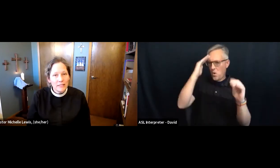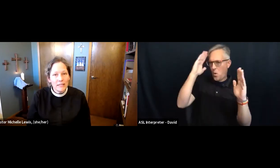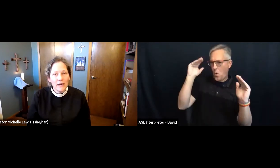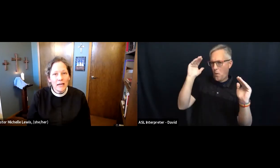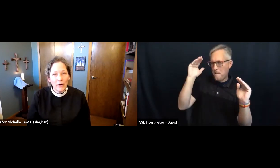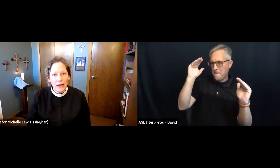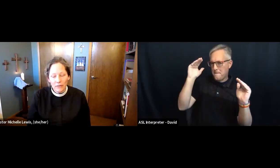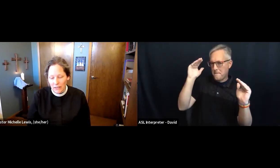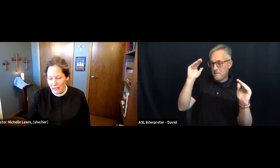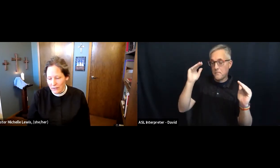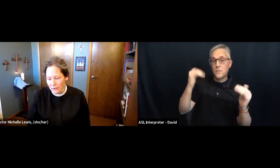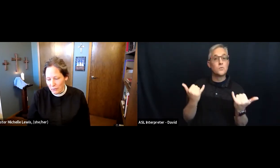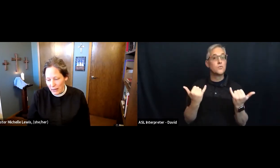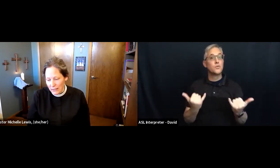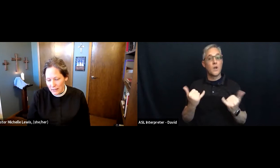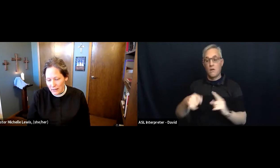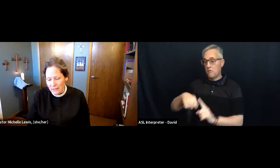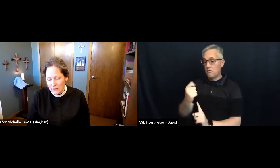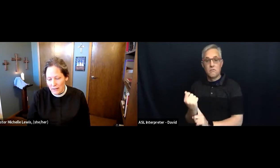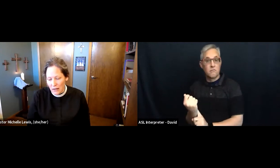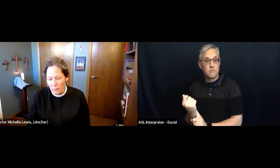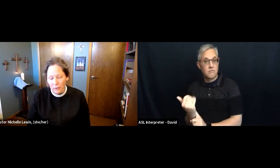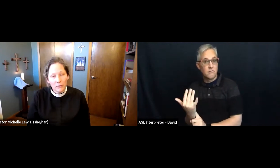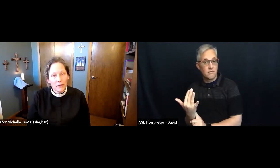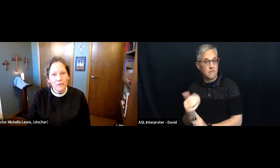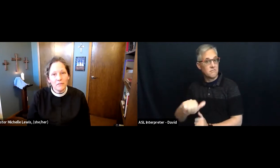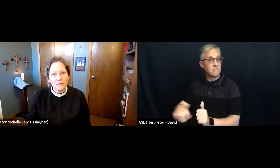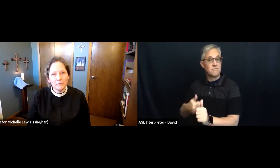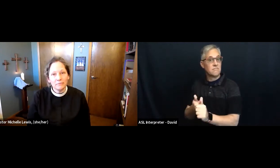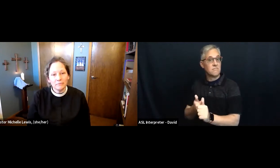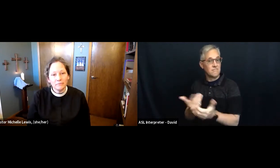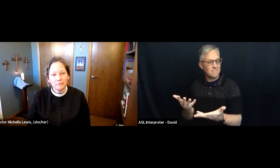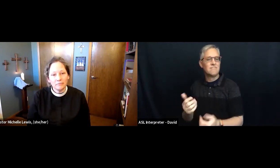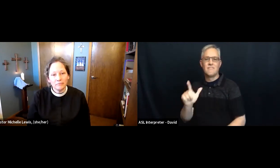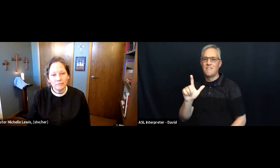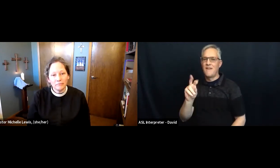And today, our Advent candle reminds us about love.